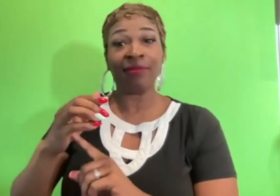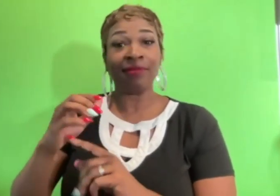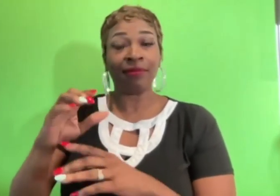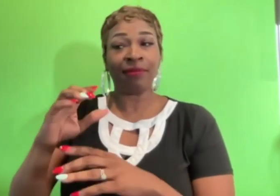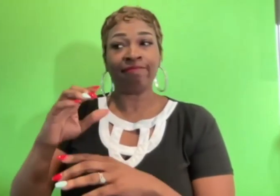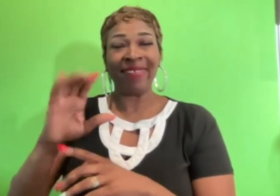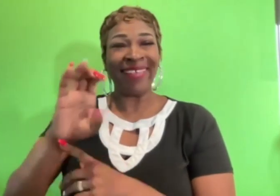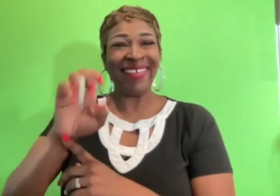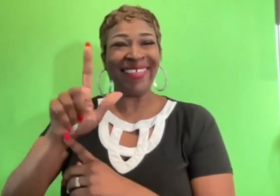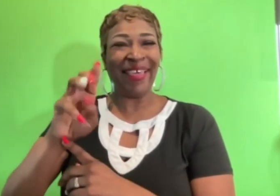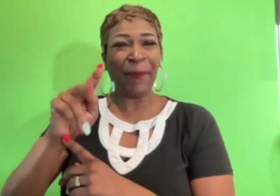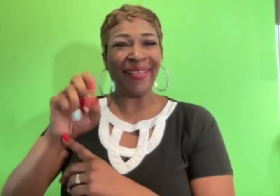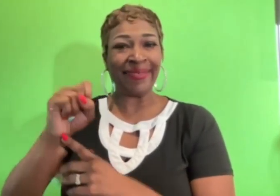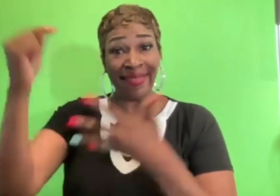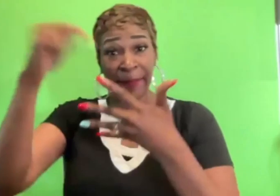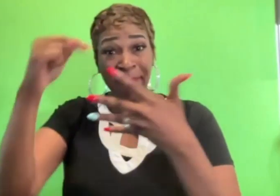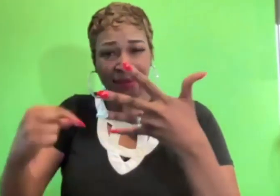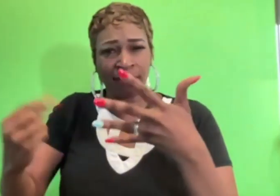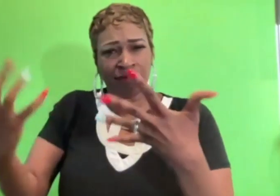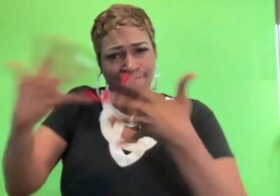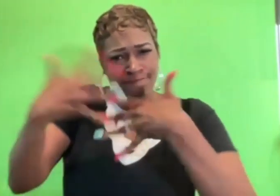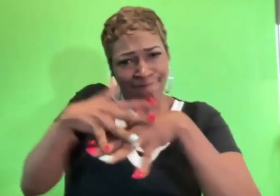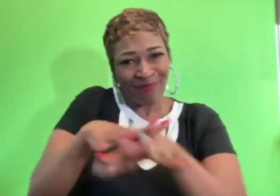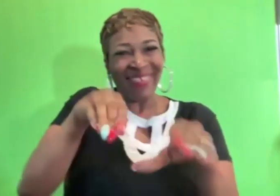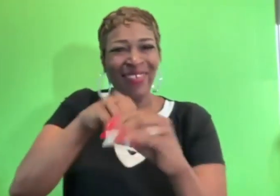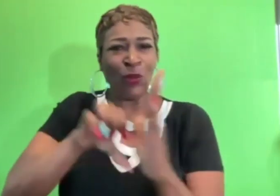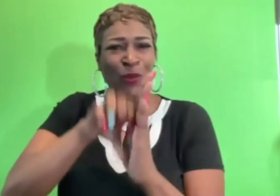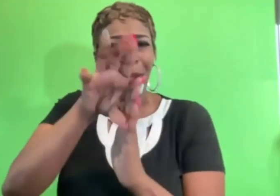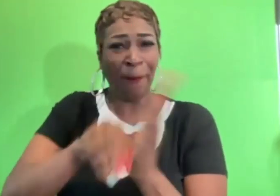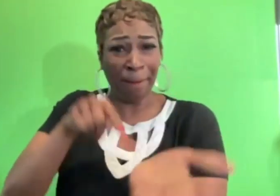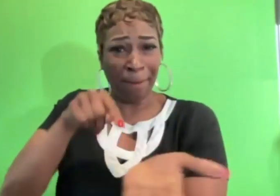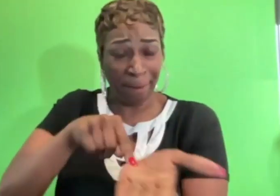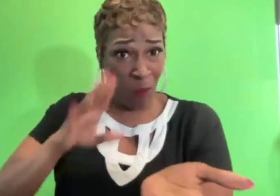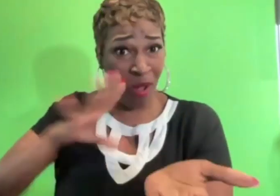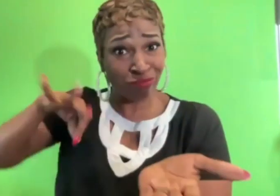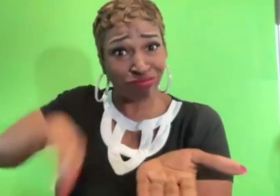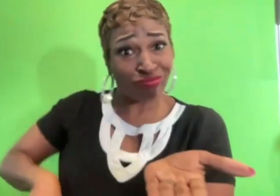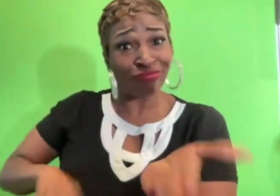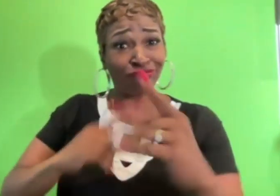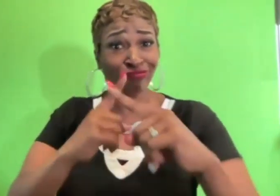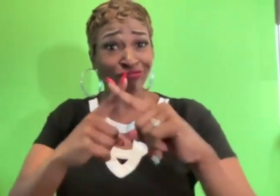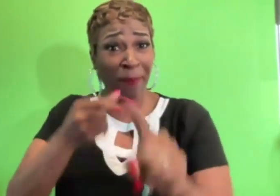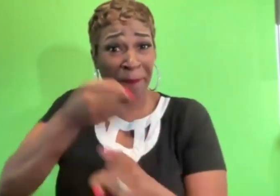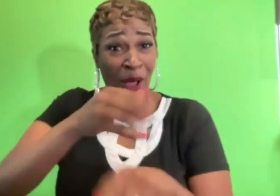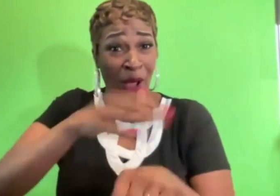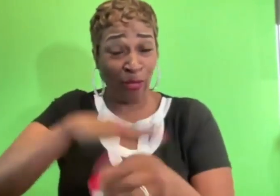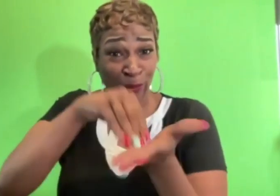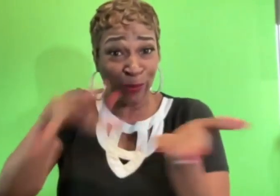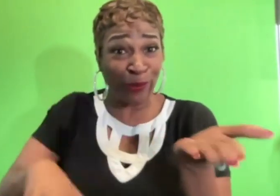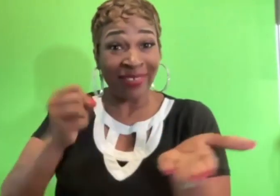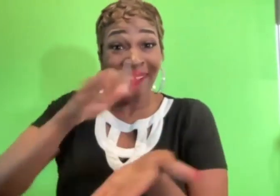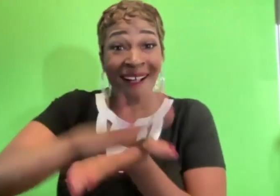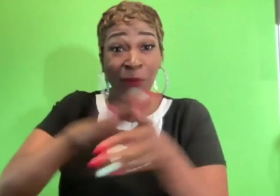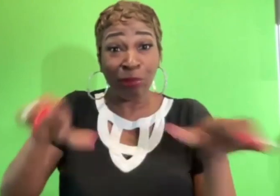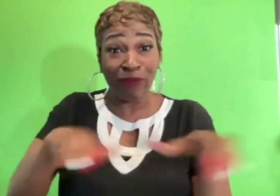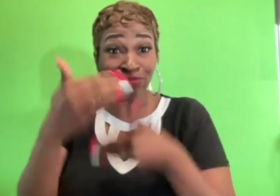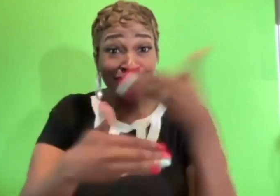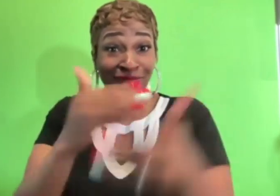you incorporate specific elements of Black culture into the curriculum, would it